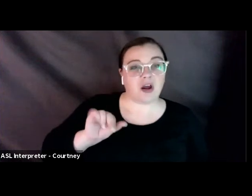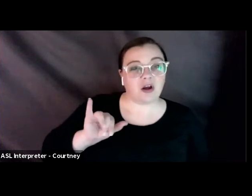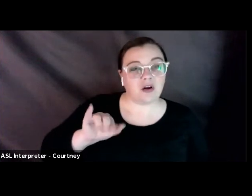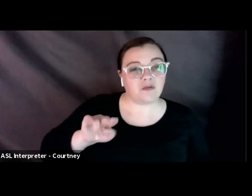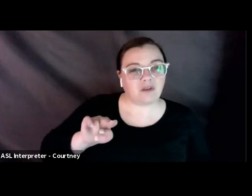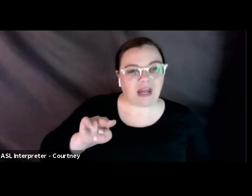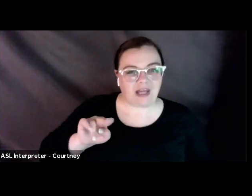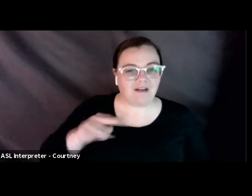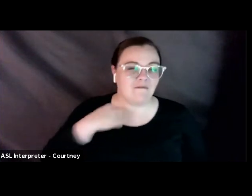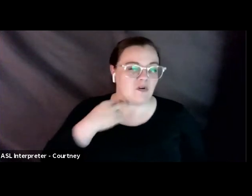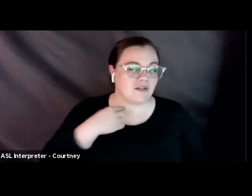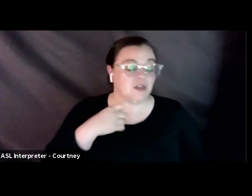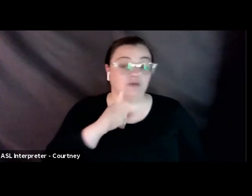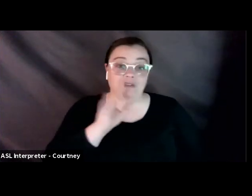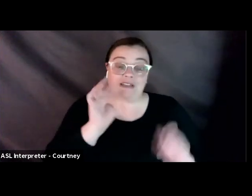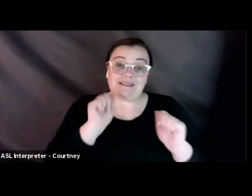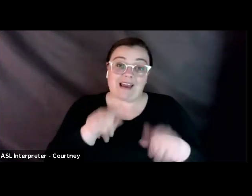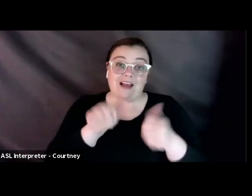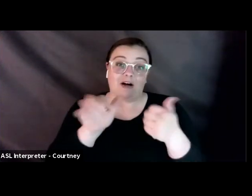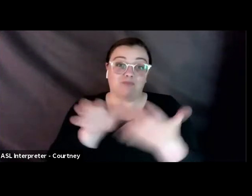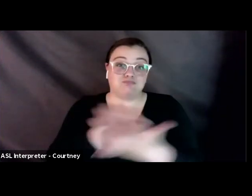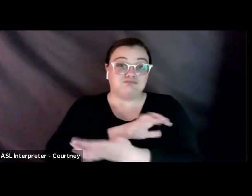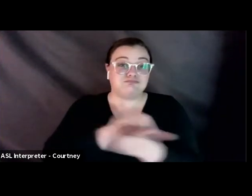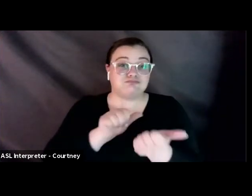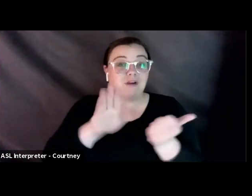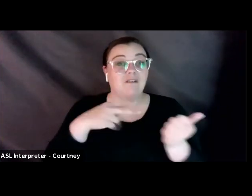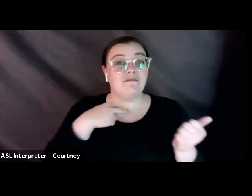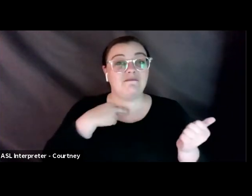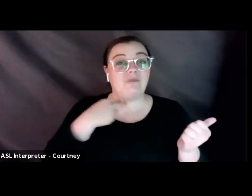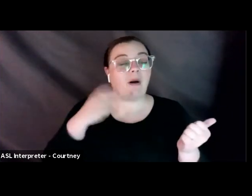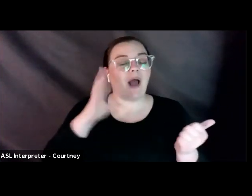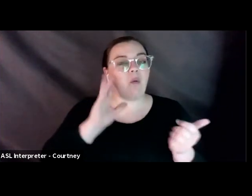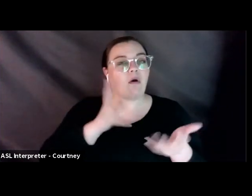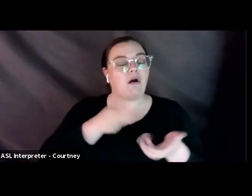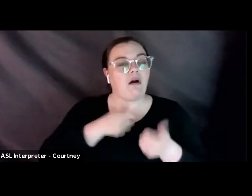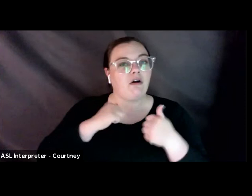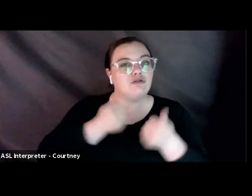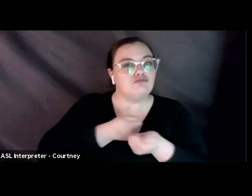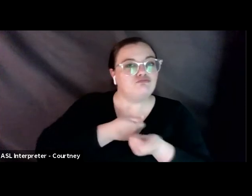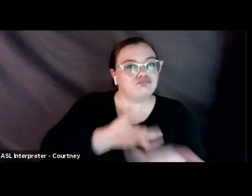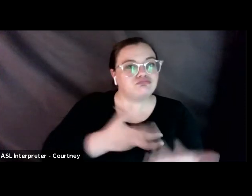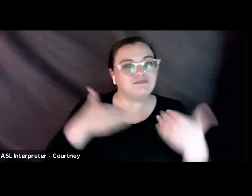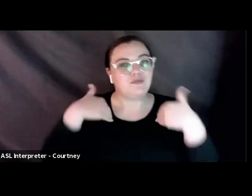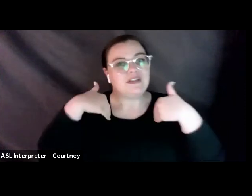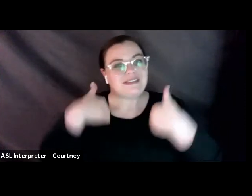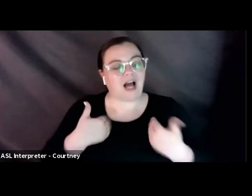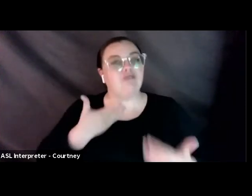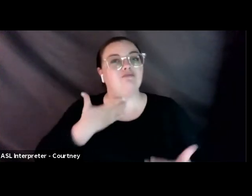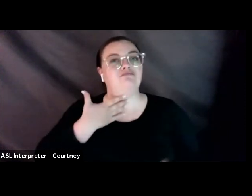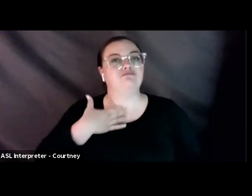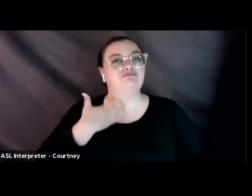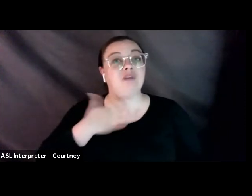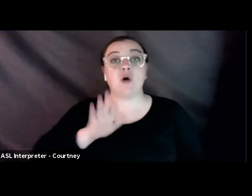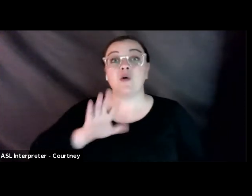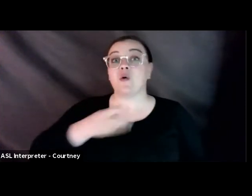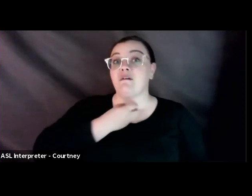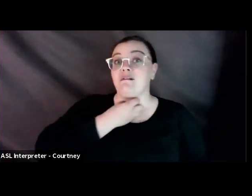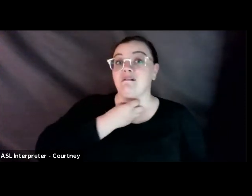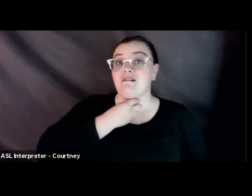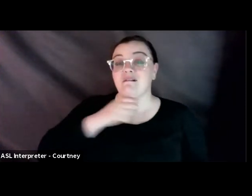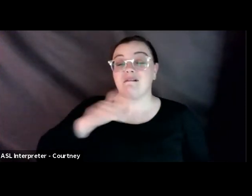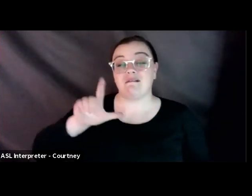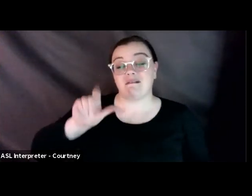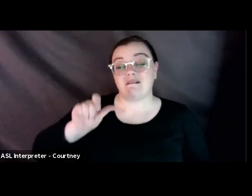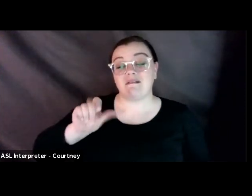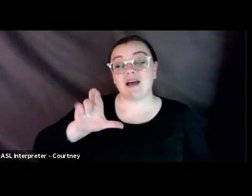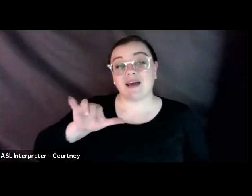damaging because it's what makes your voice tired, right? So when your larynx starts to come up and it reaches